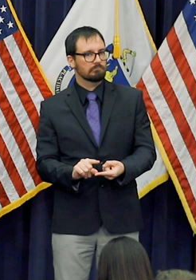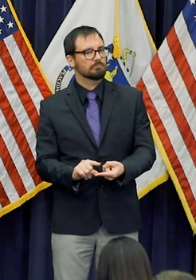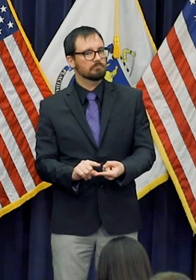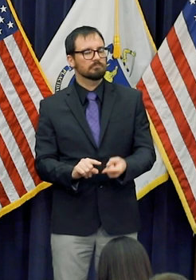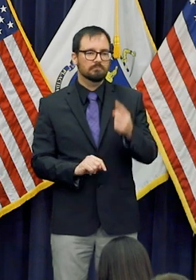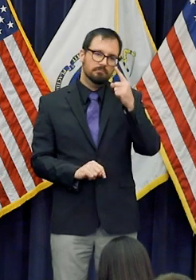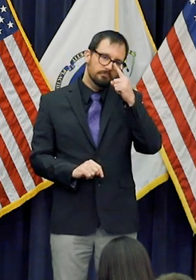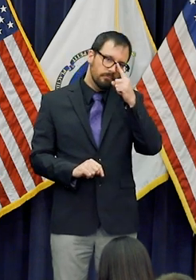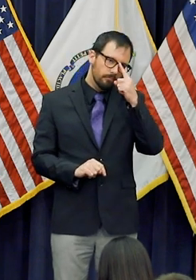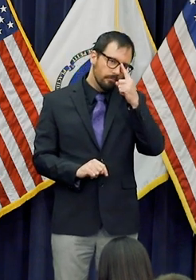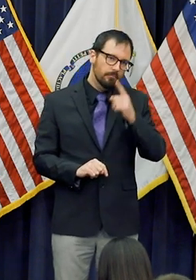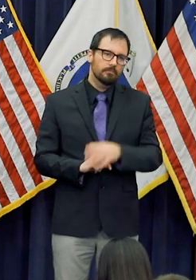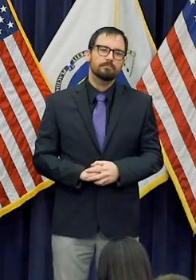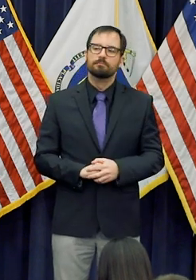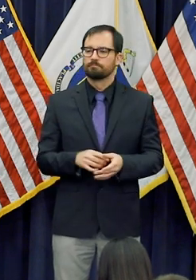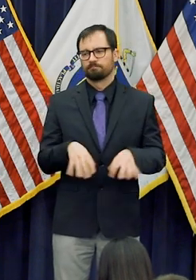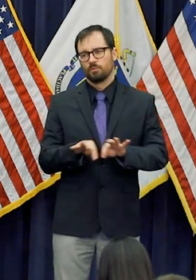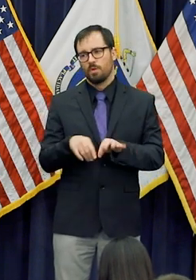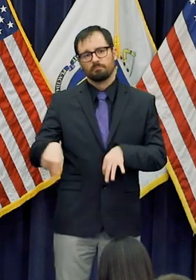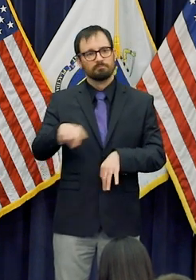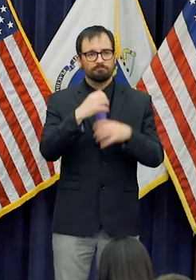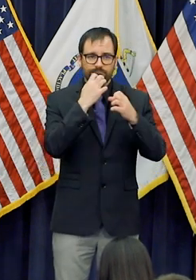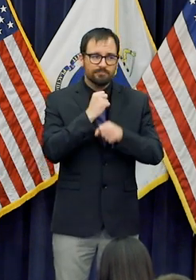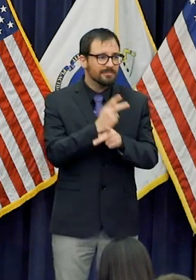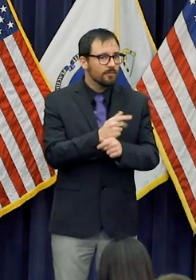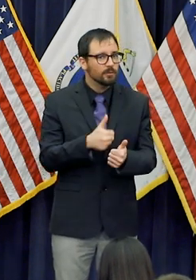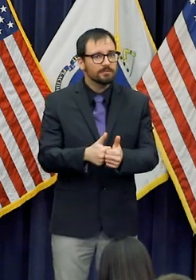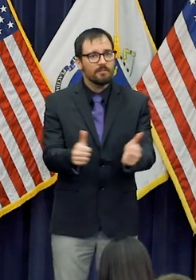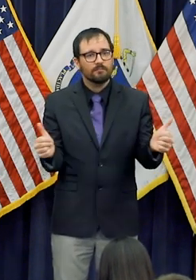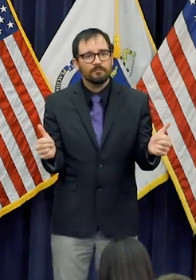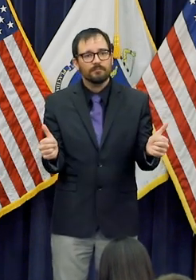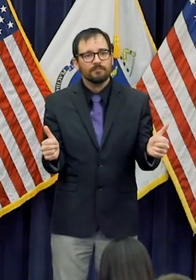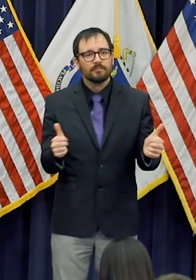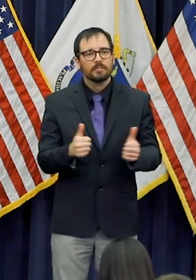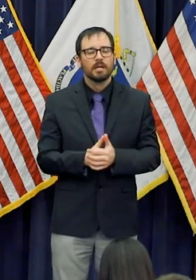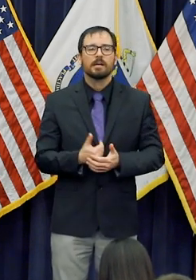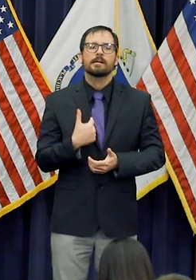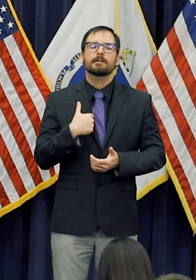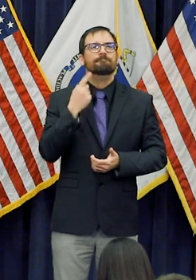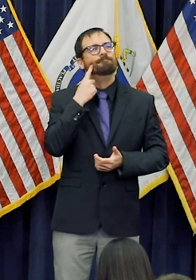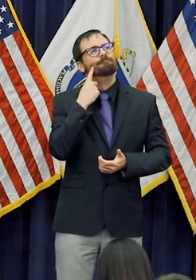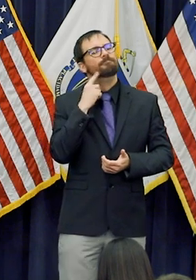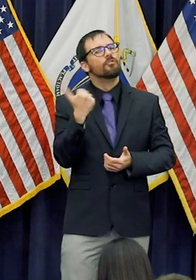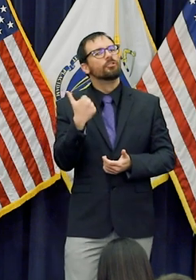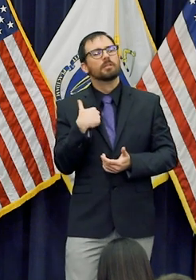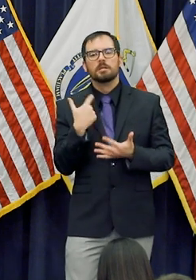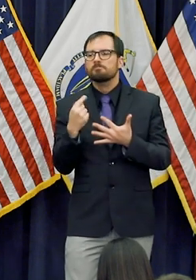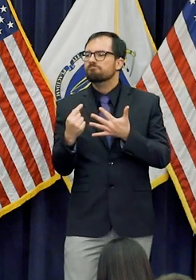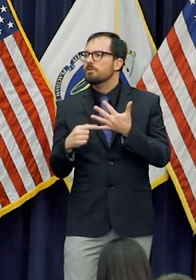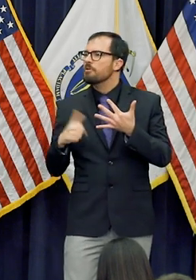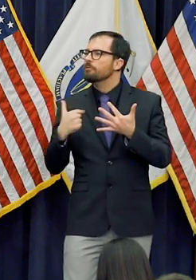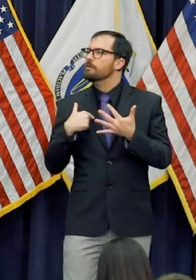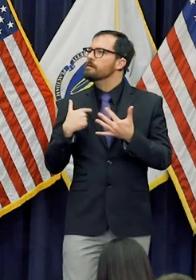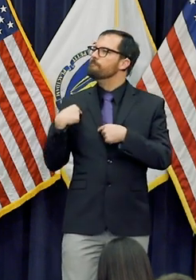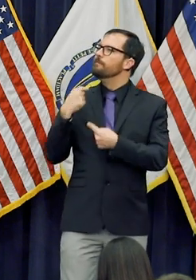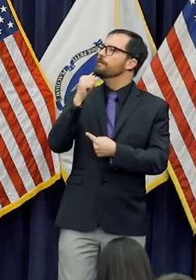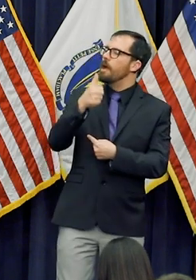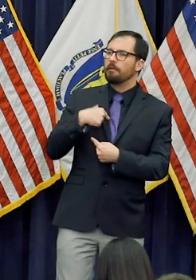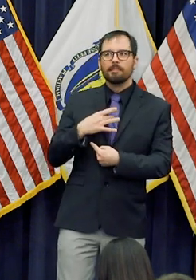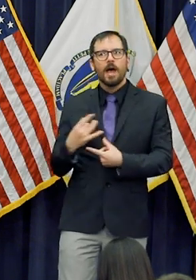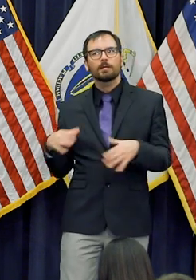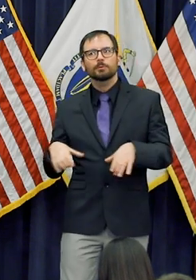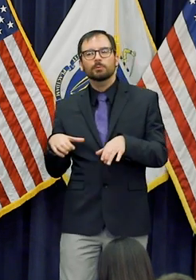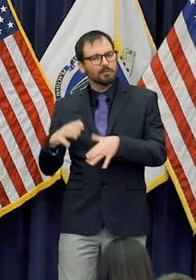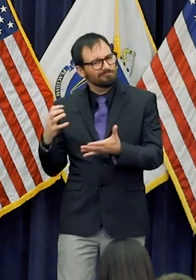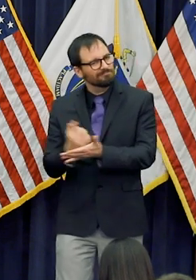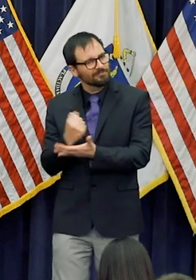times. Try to do some other activities that you enjoy. Connect with others. Yes, we can connect with others.